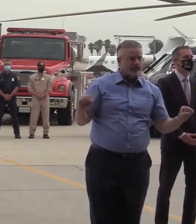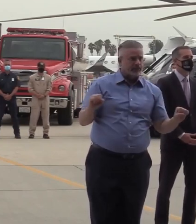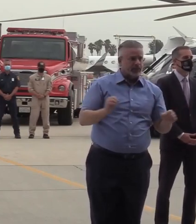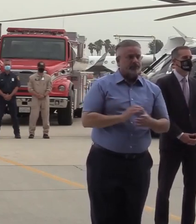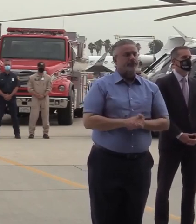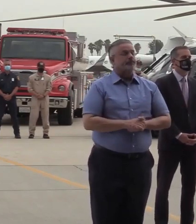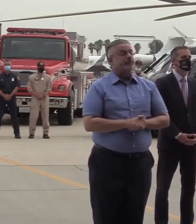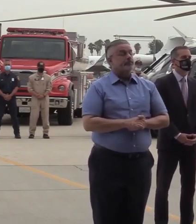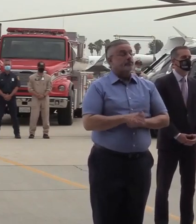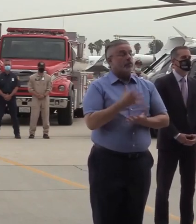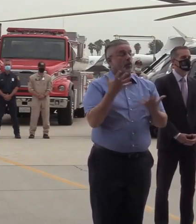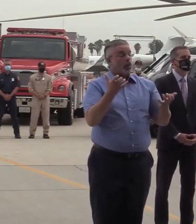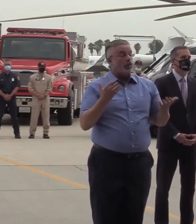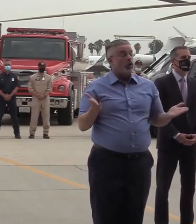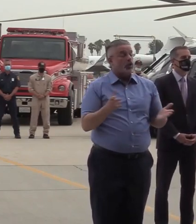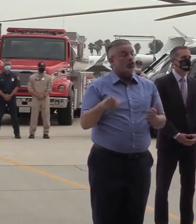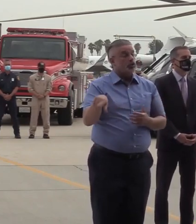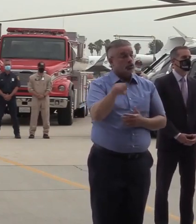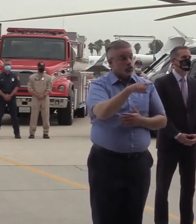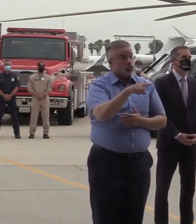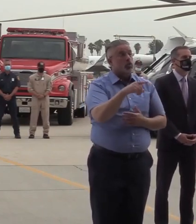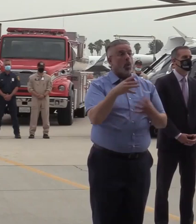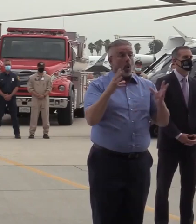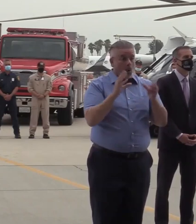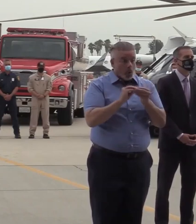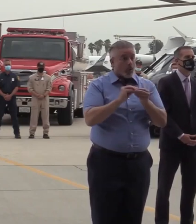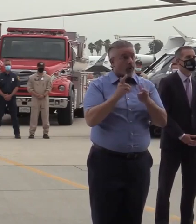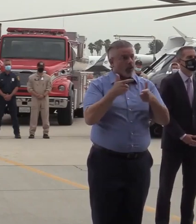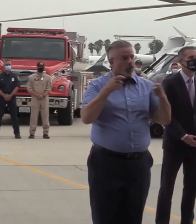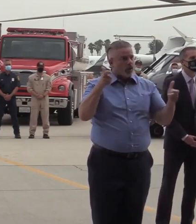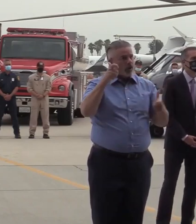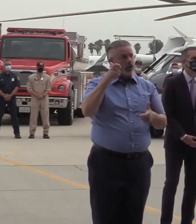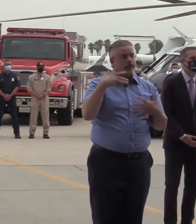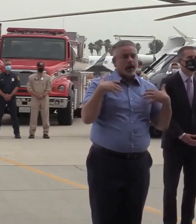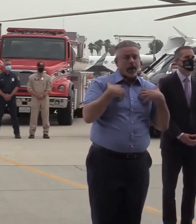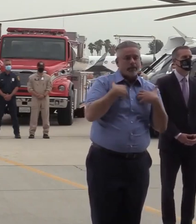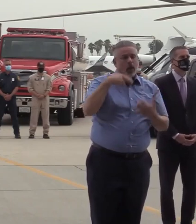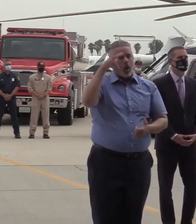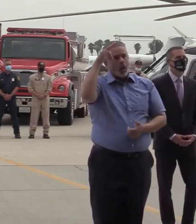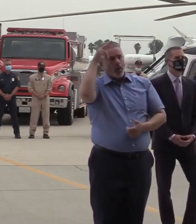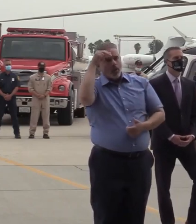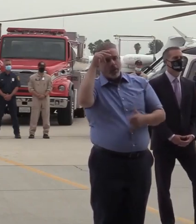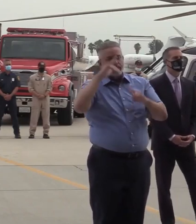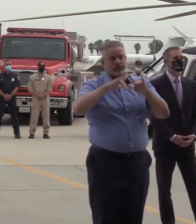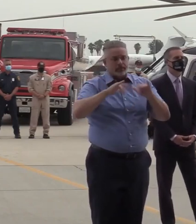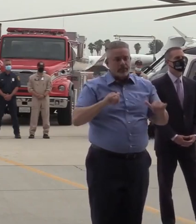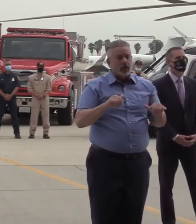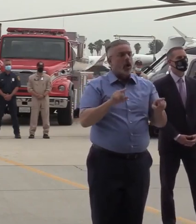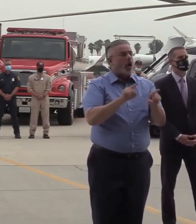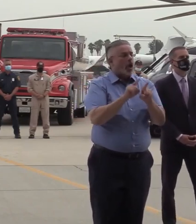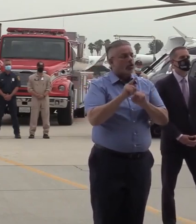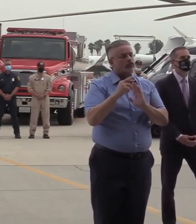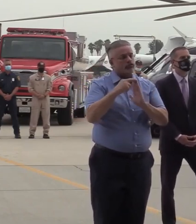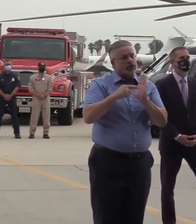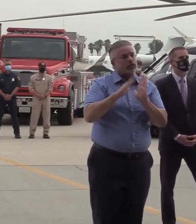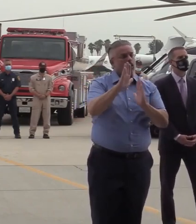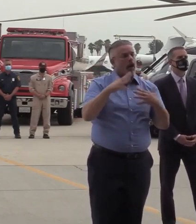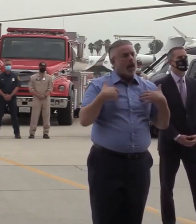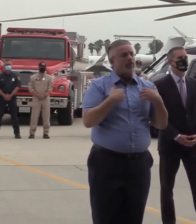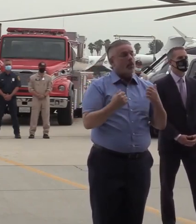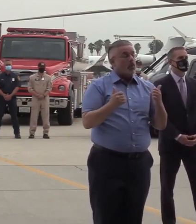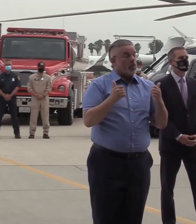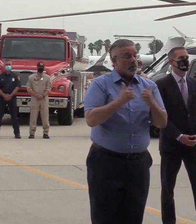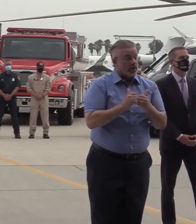to encourage you all that if you are the owner of a large animal, a horse, that you also register your animal